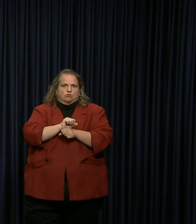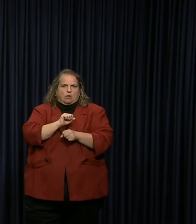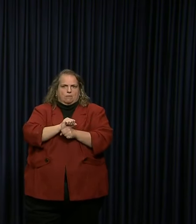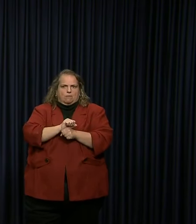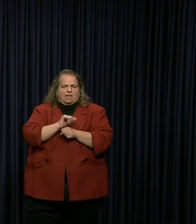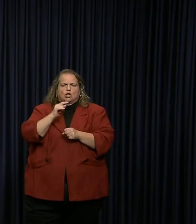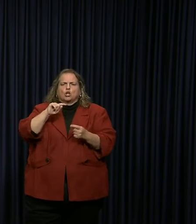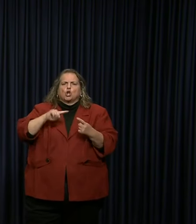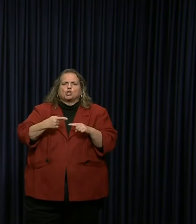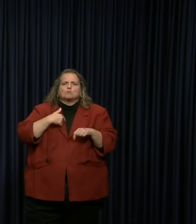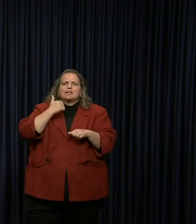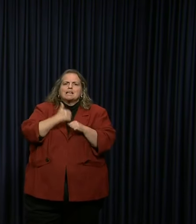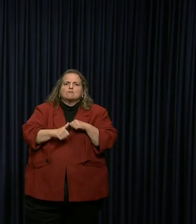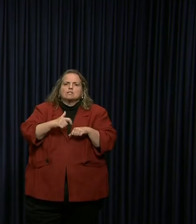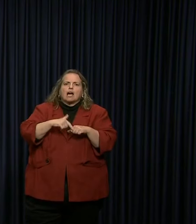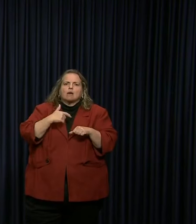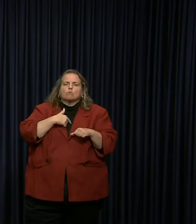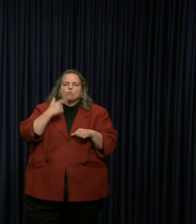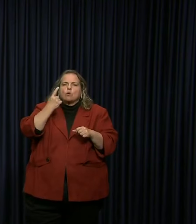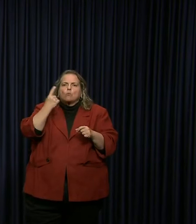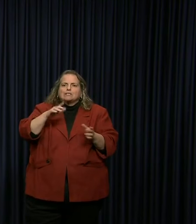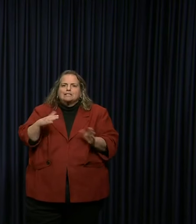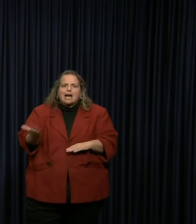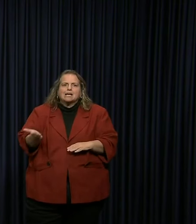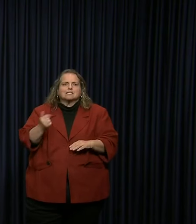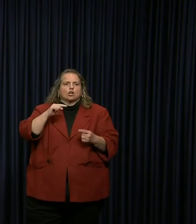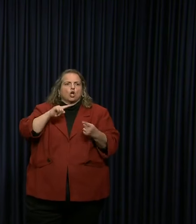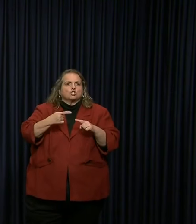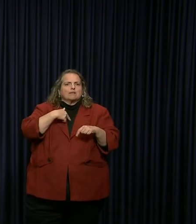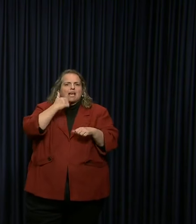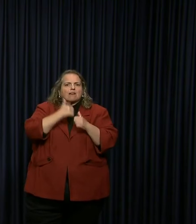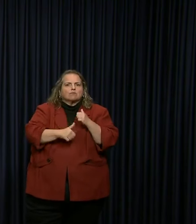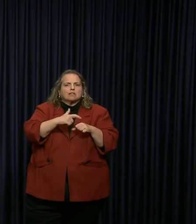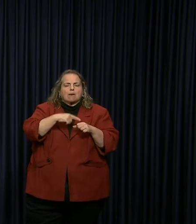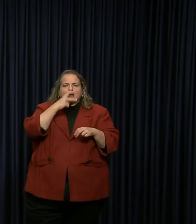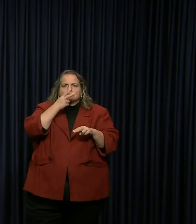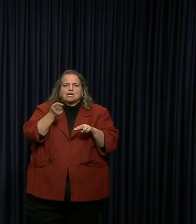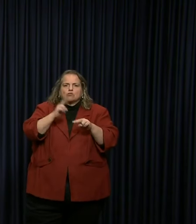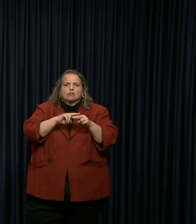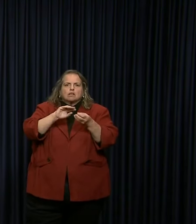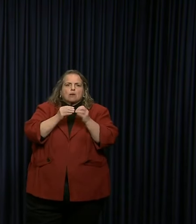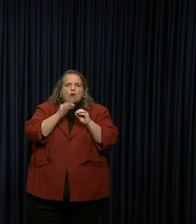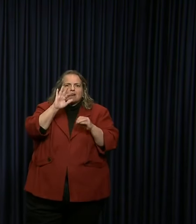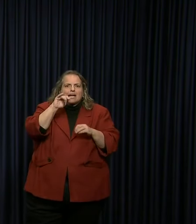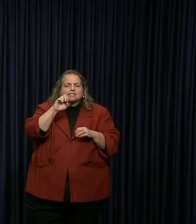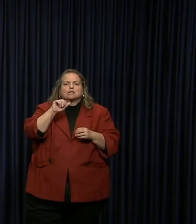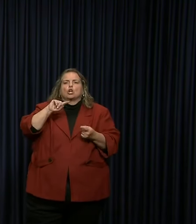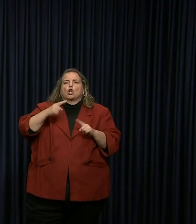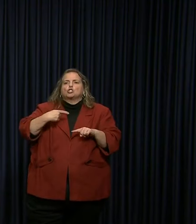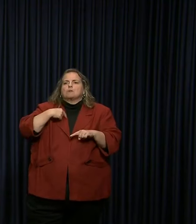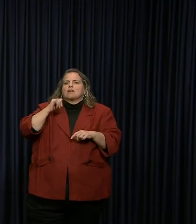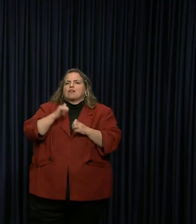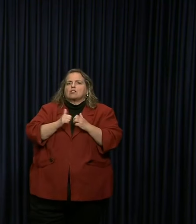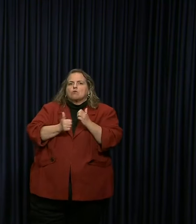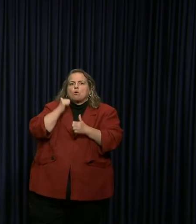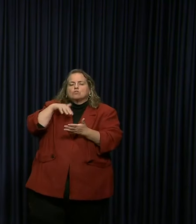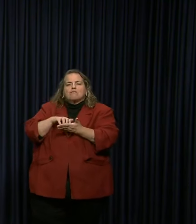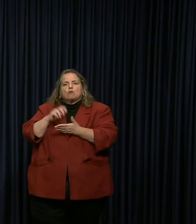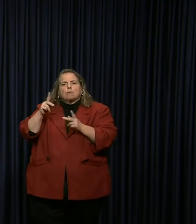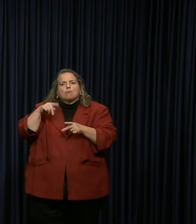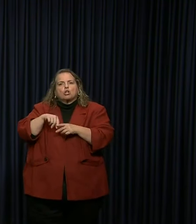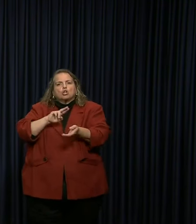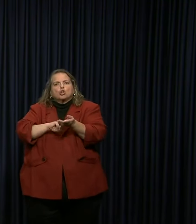hurts me every time we lose somebody. It hurts me every time that I see us having an increasing number of cases. It hurts me that our most vulnerable in our nursing